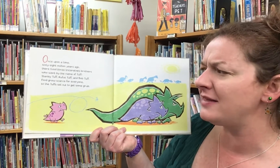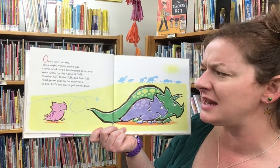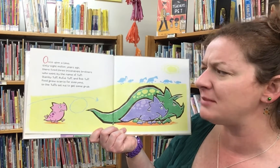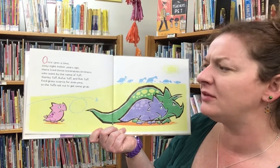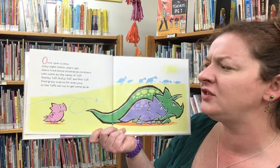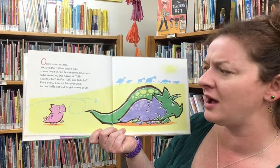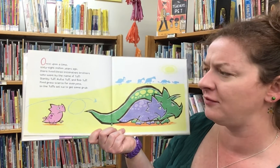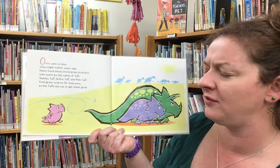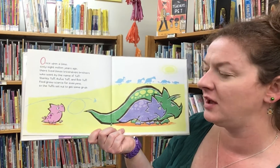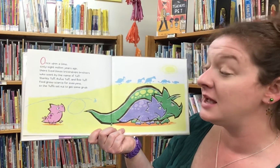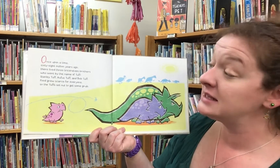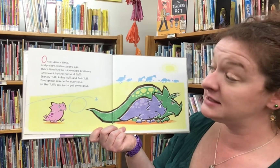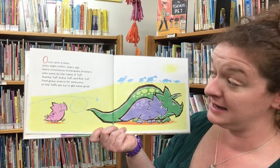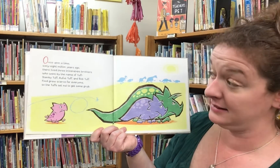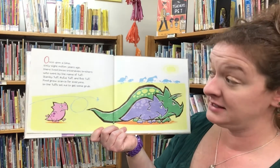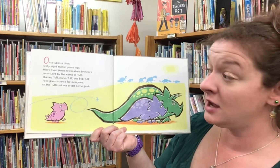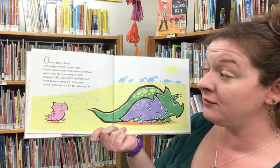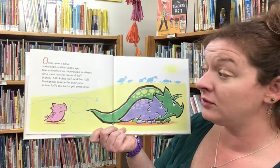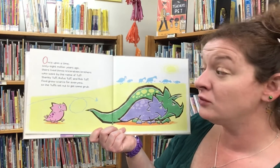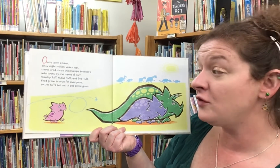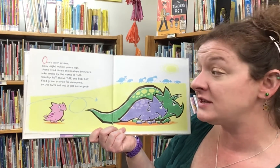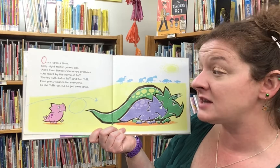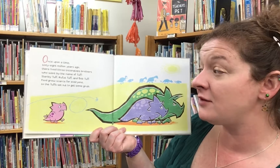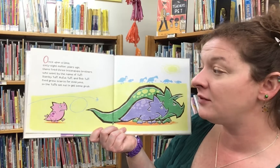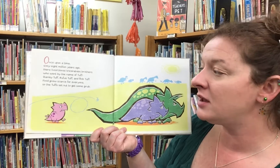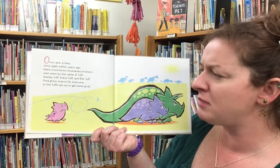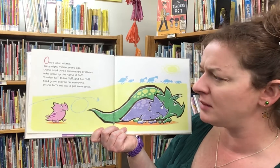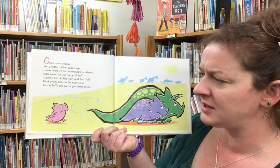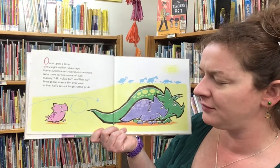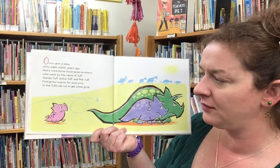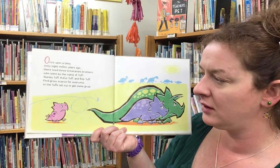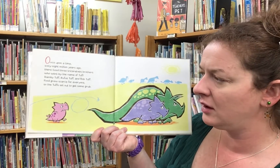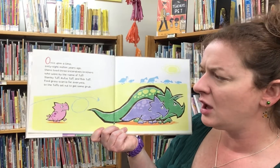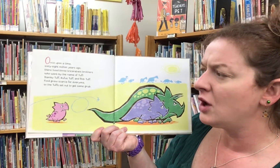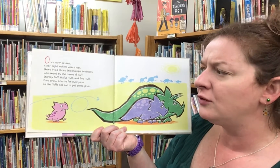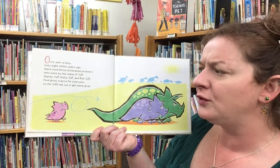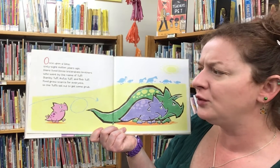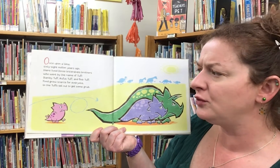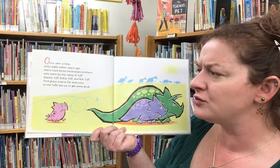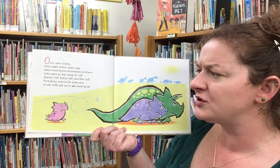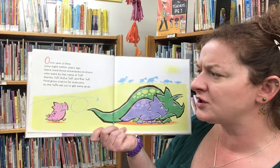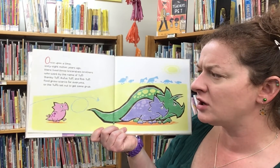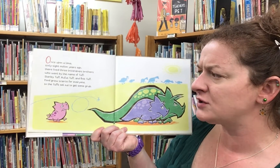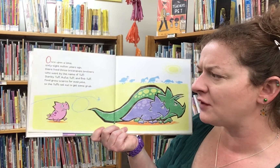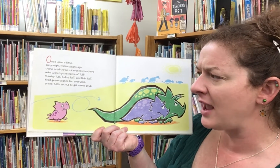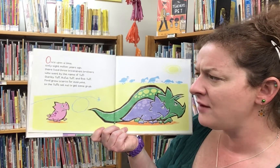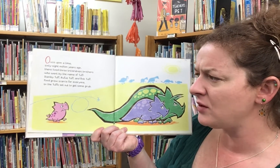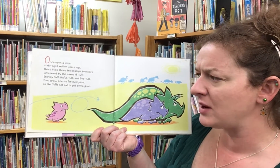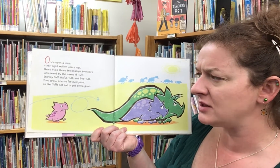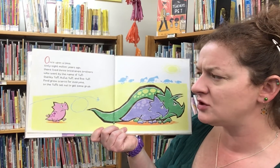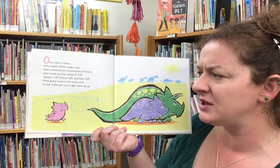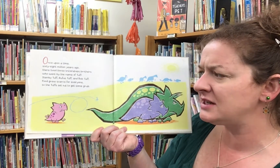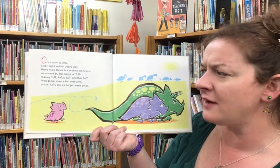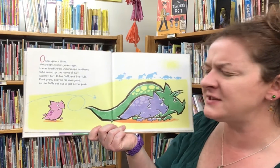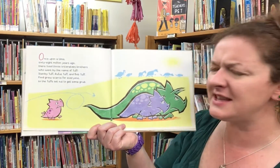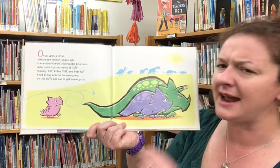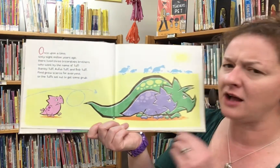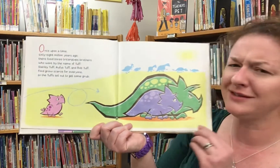name of Tough. Stanley Tough, Rufus Tough, and Bob Tough. Food grew scarce for everyone, so the Toughs set out to